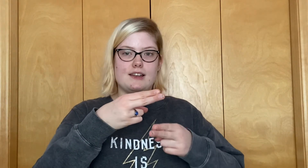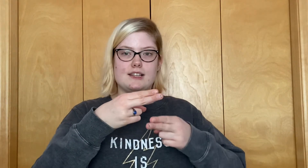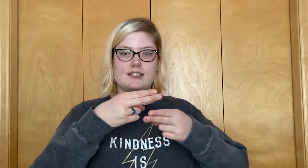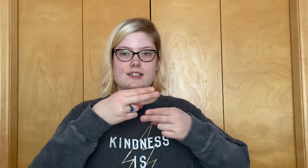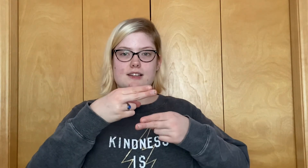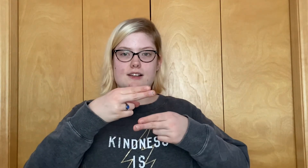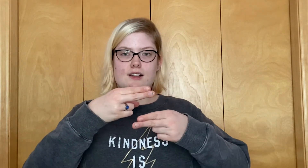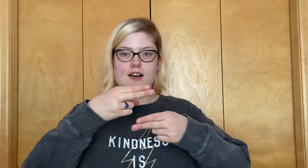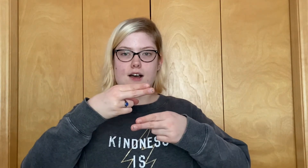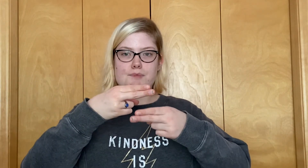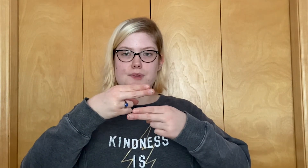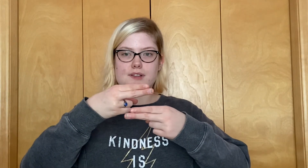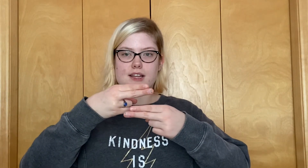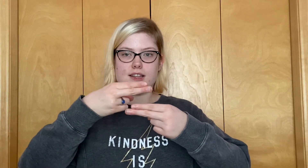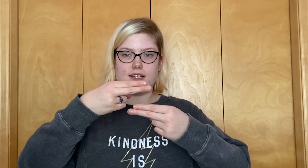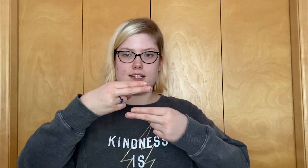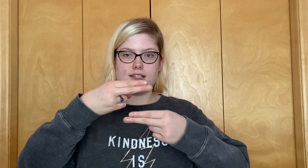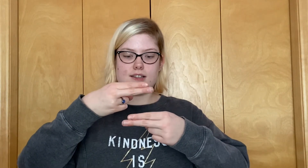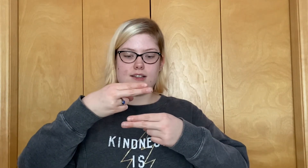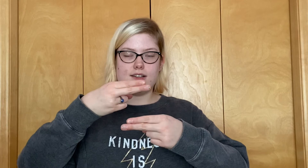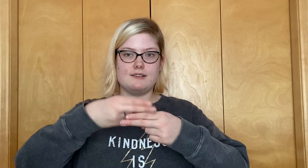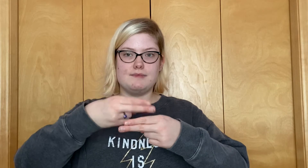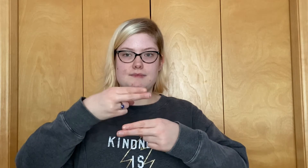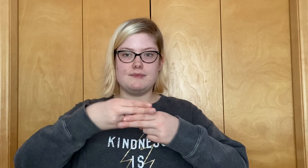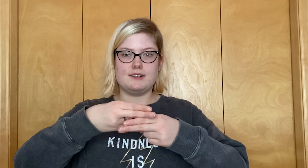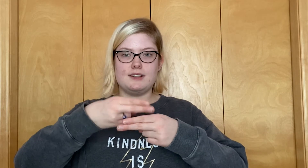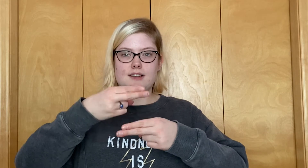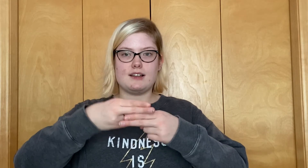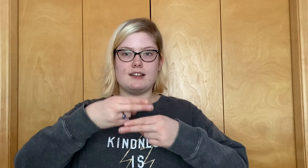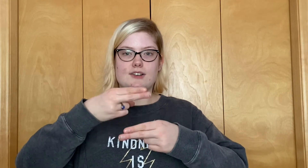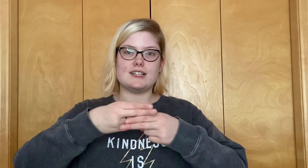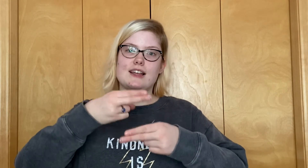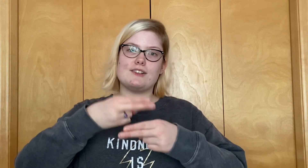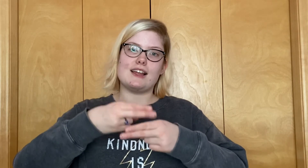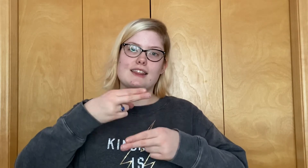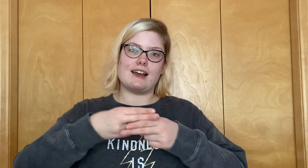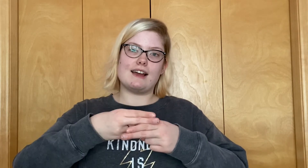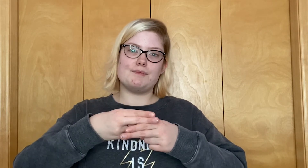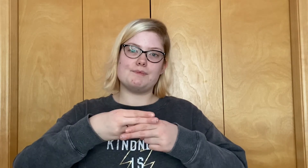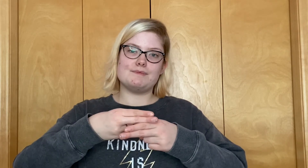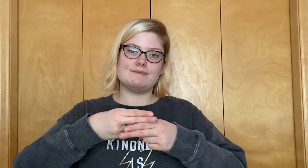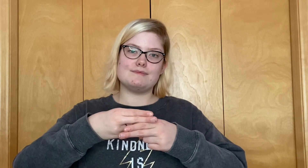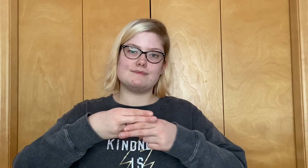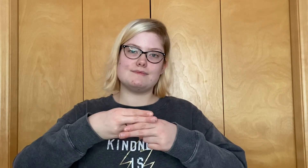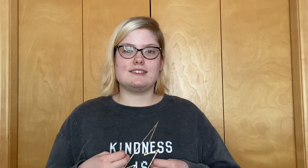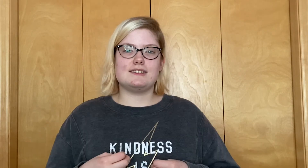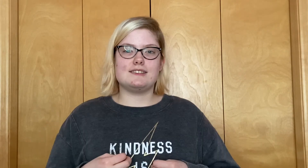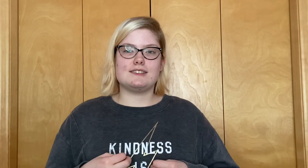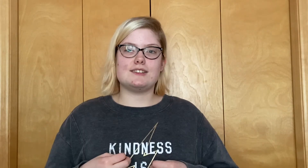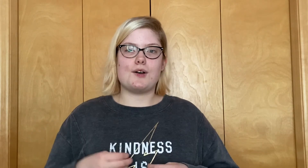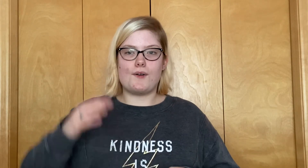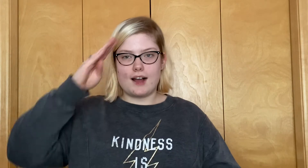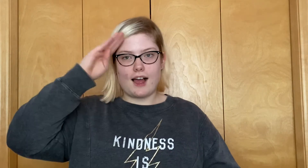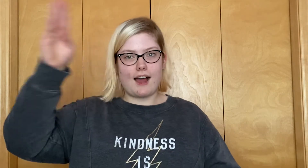it's up like this. They're together like that. So